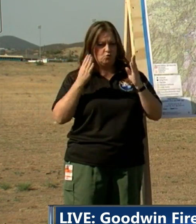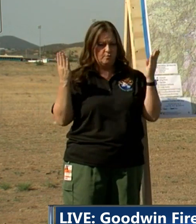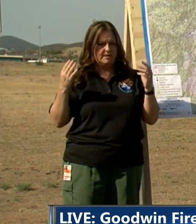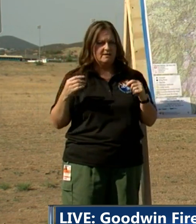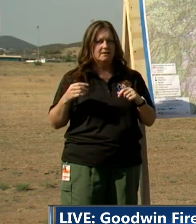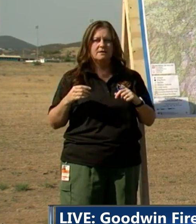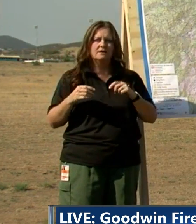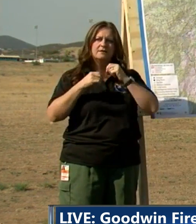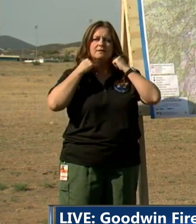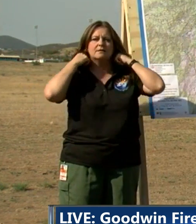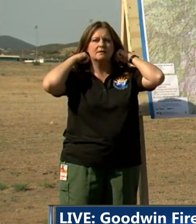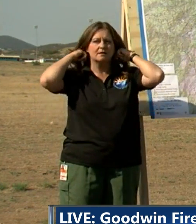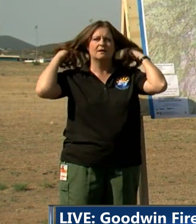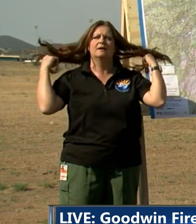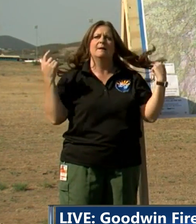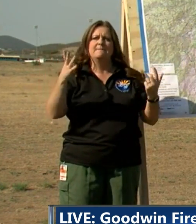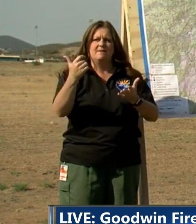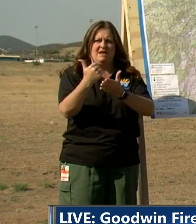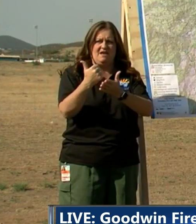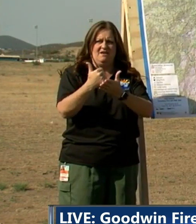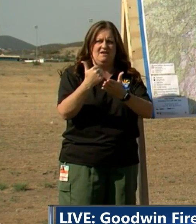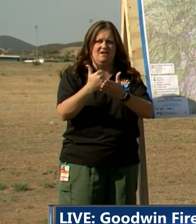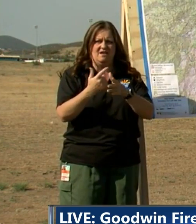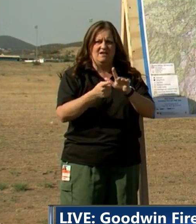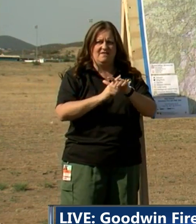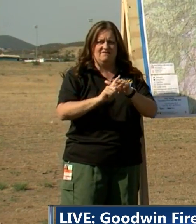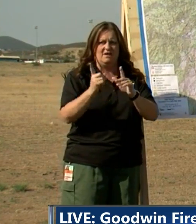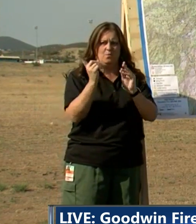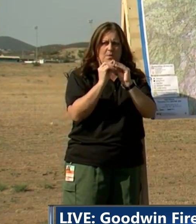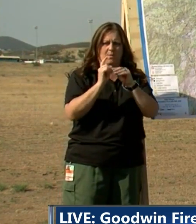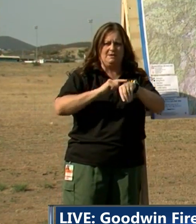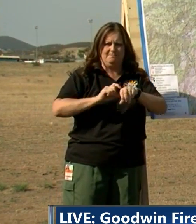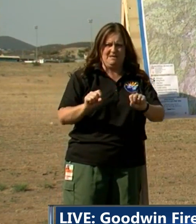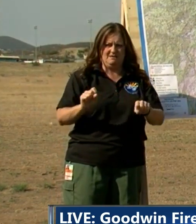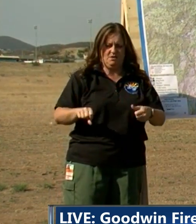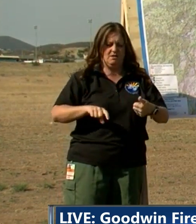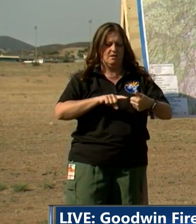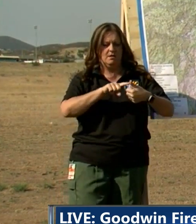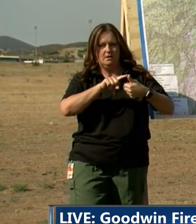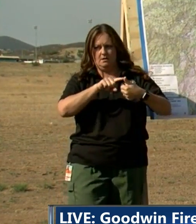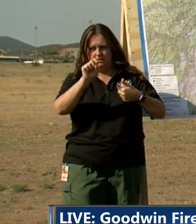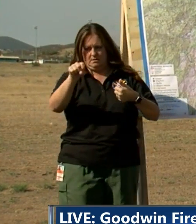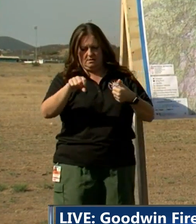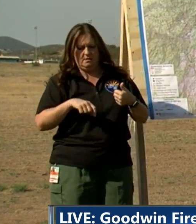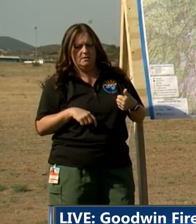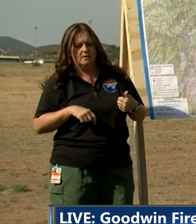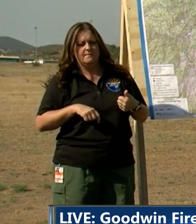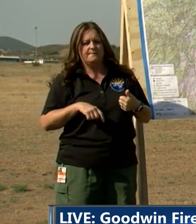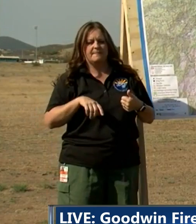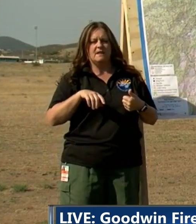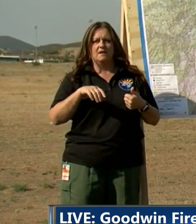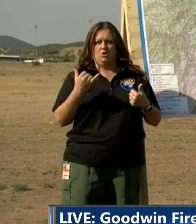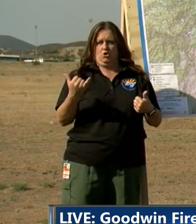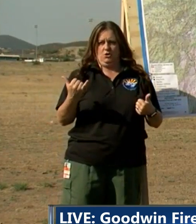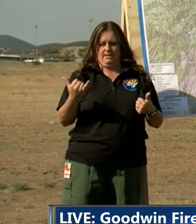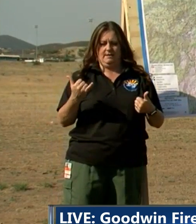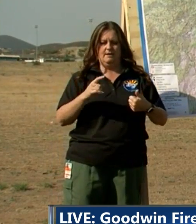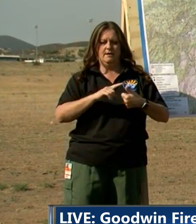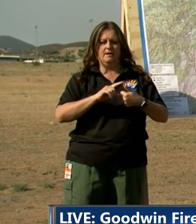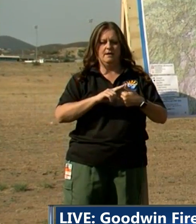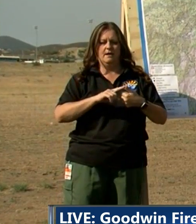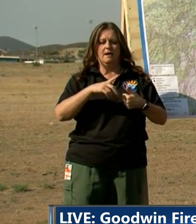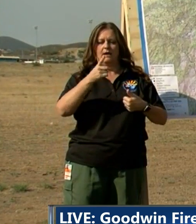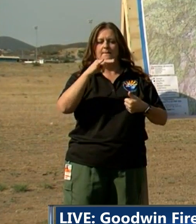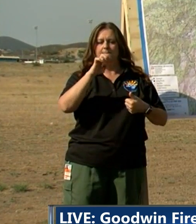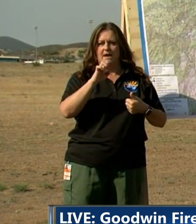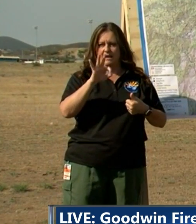Okay, well, Thank It you. may be helpful to go over the evacuations one more time. Is that possible? Yes, ma'am. So currently right now, the community of